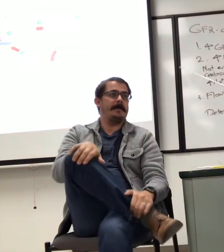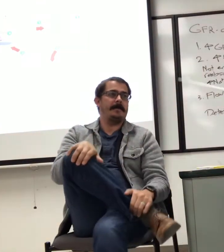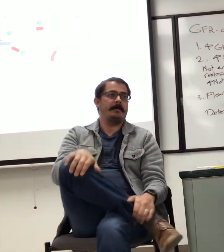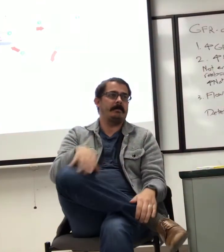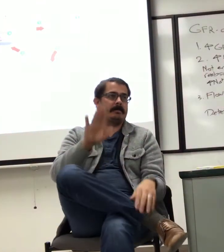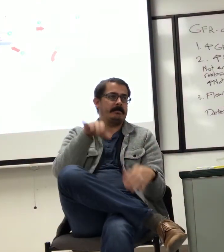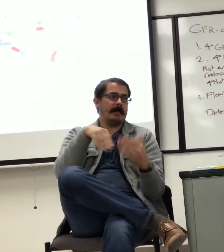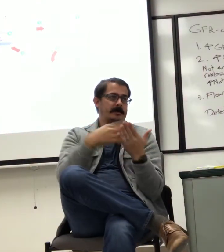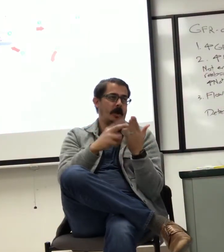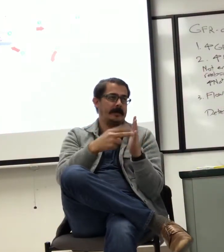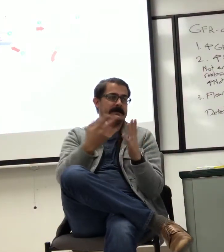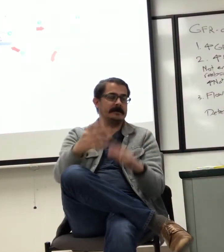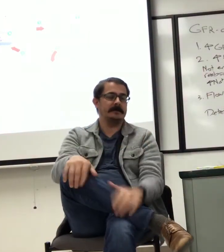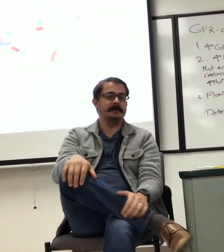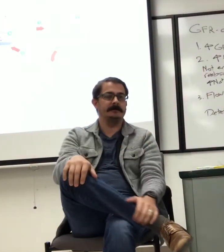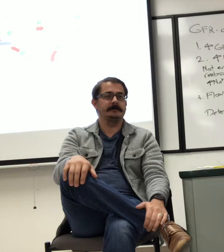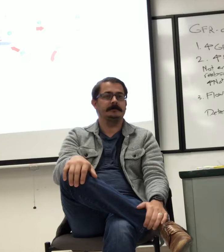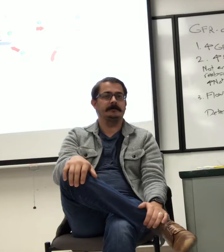is.